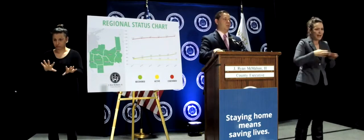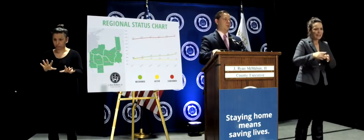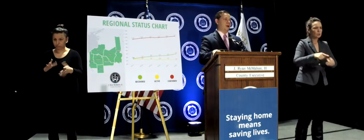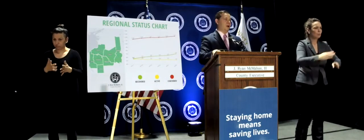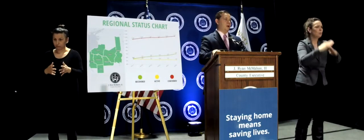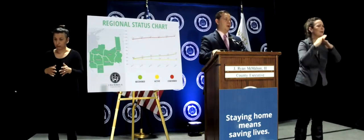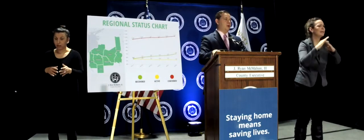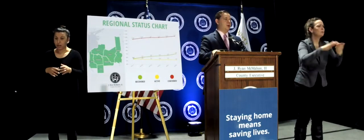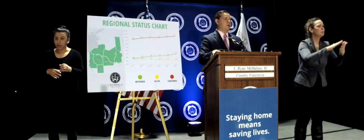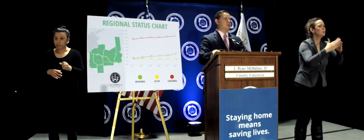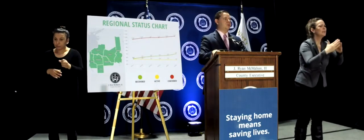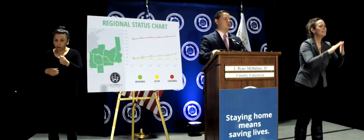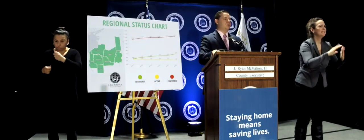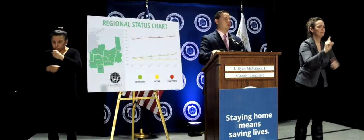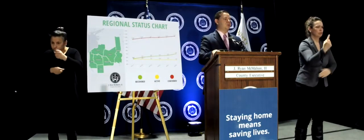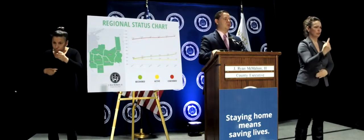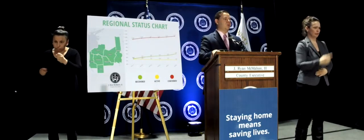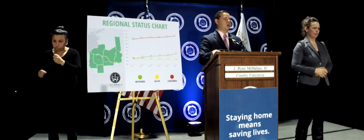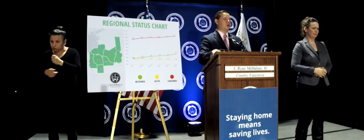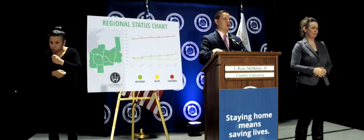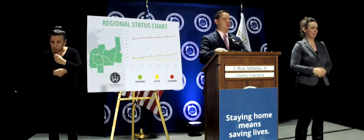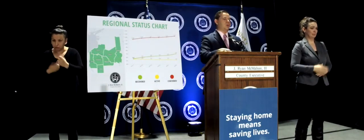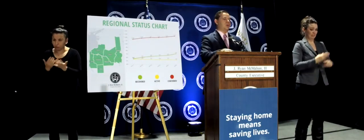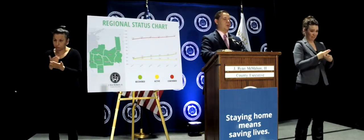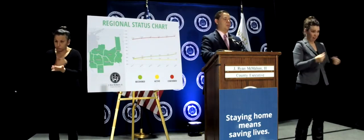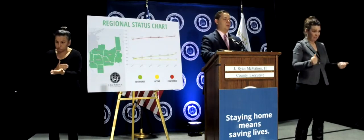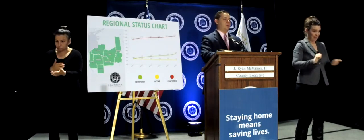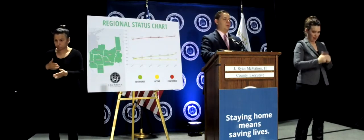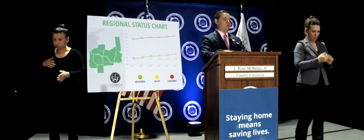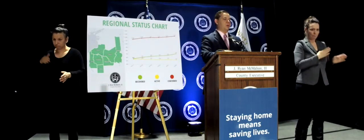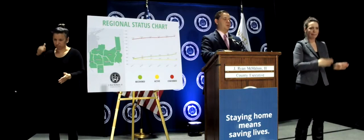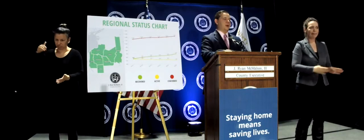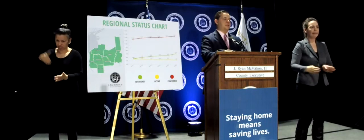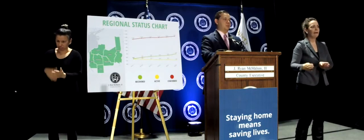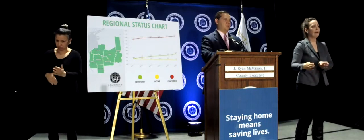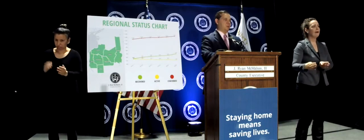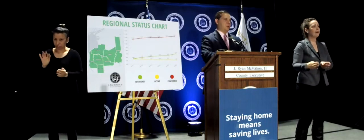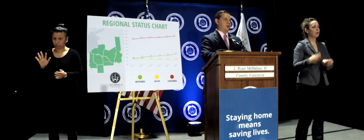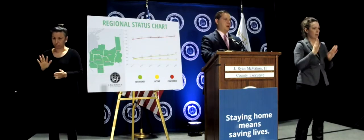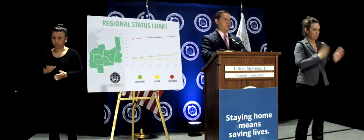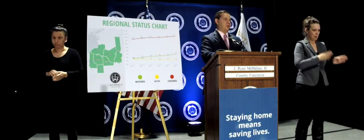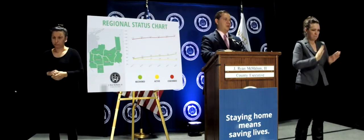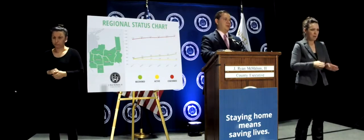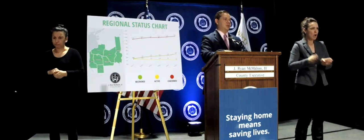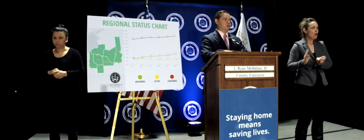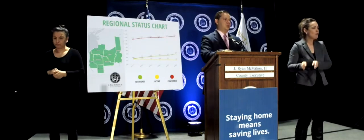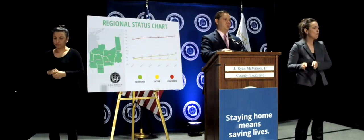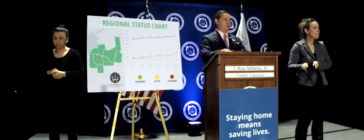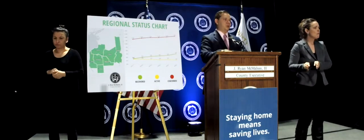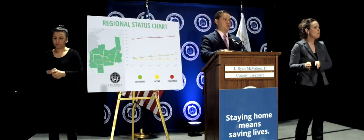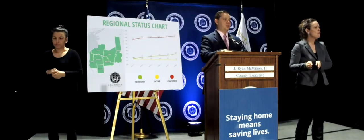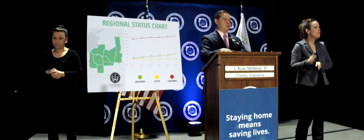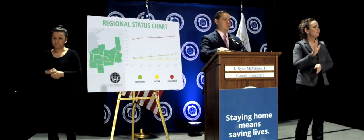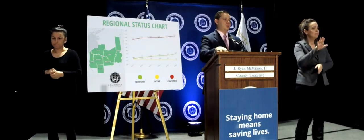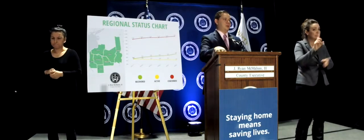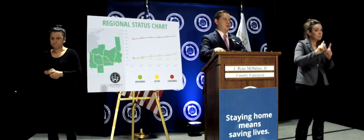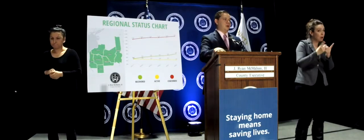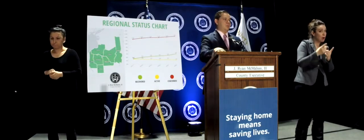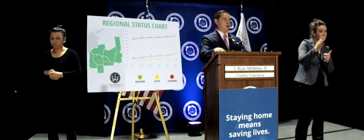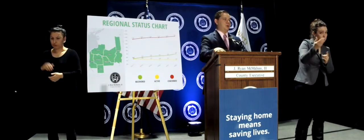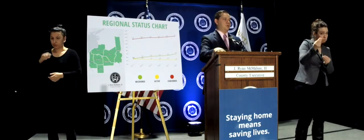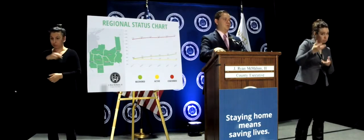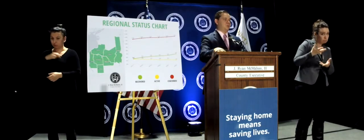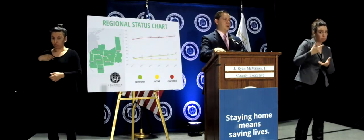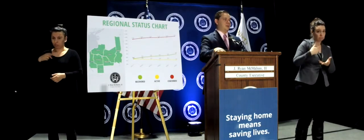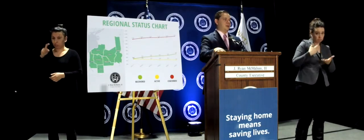plan, you prepare, you look with your people who are responsible for public health, Dr. Gupta, her team,